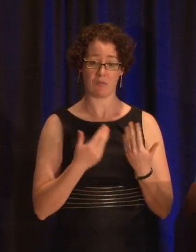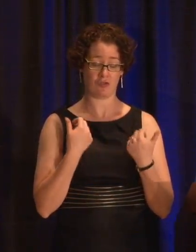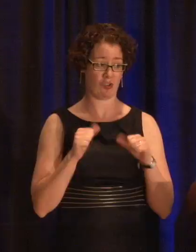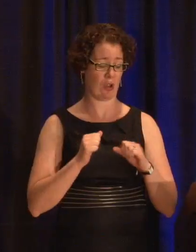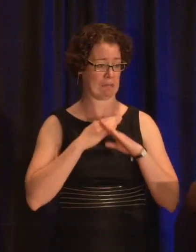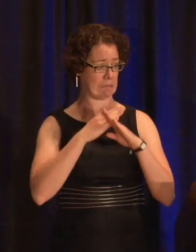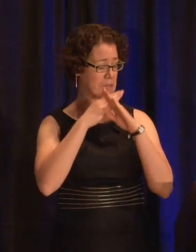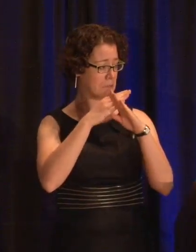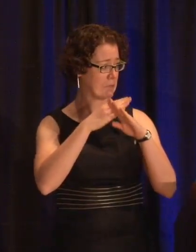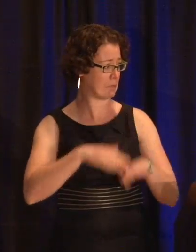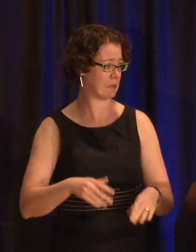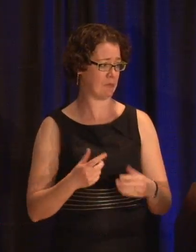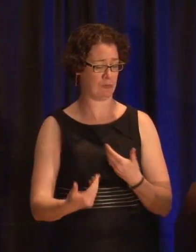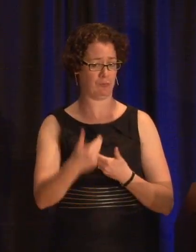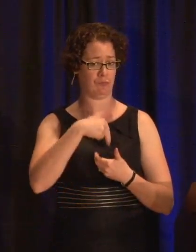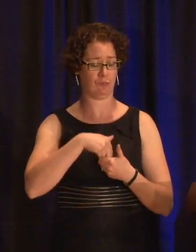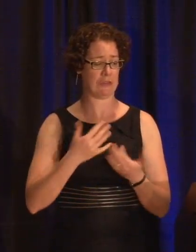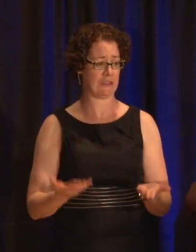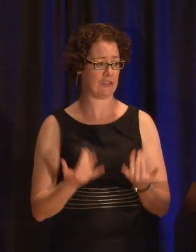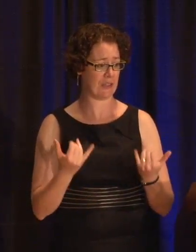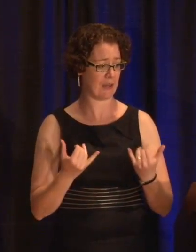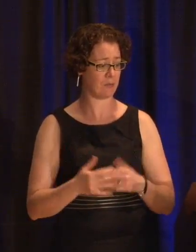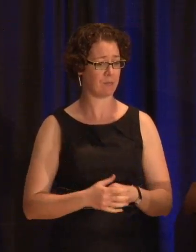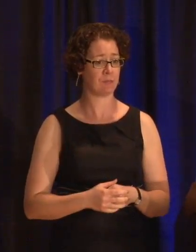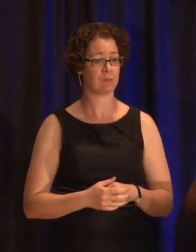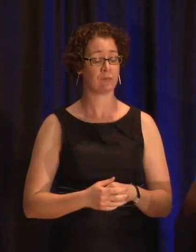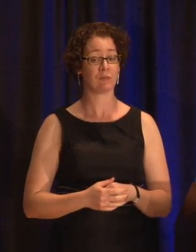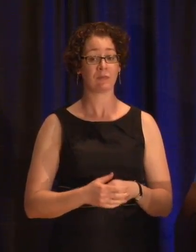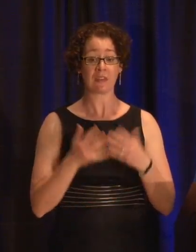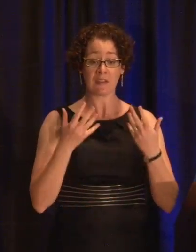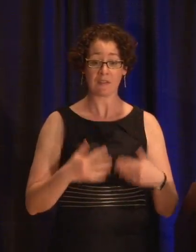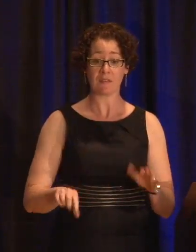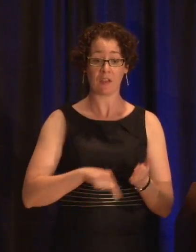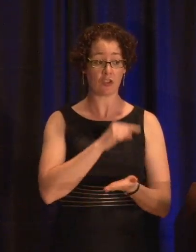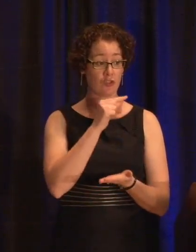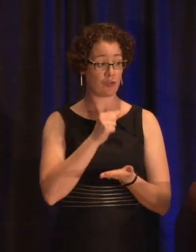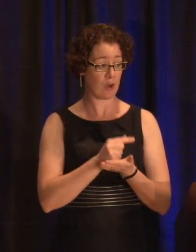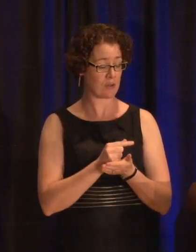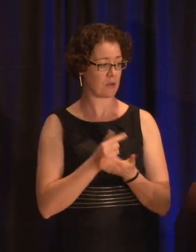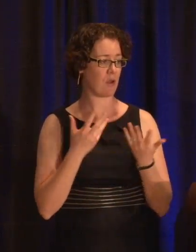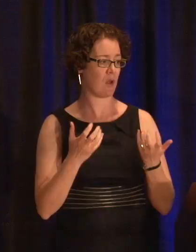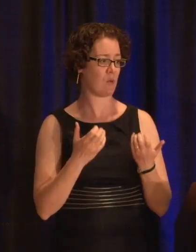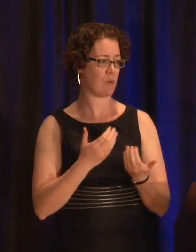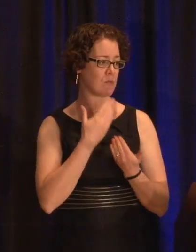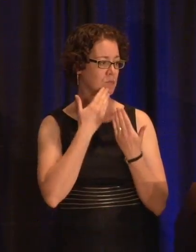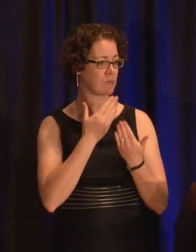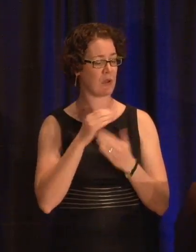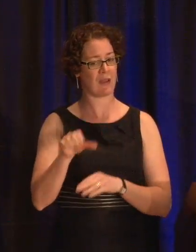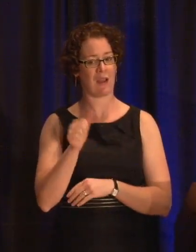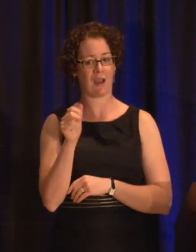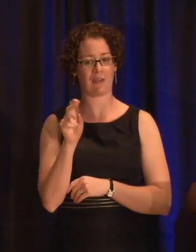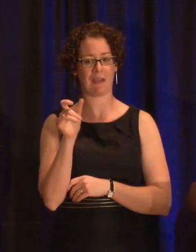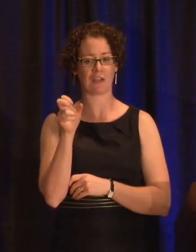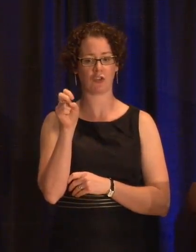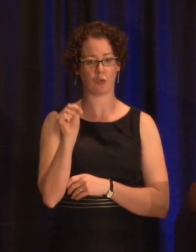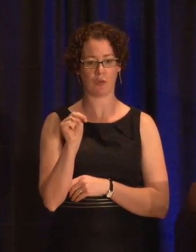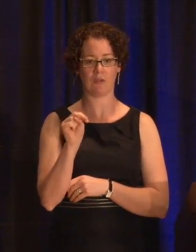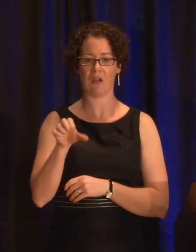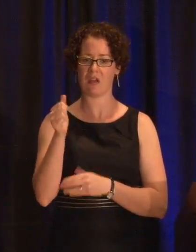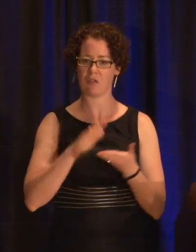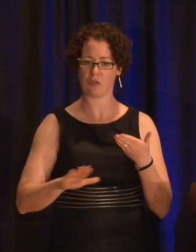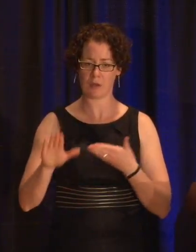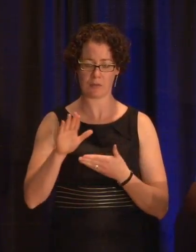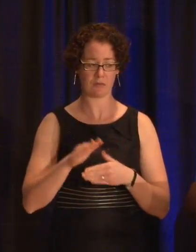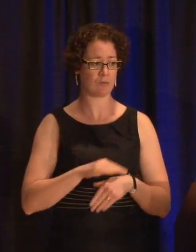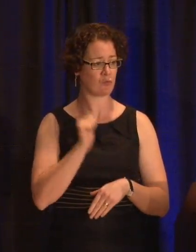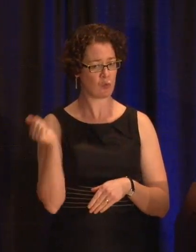here. As I go forth, I would like to extend my appreciation to the other valedictorian candidates. You're